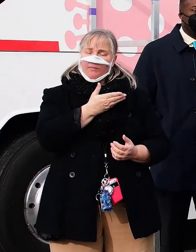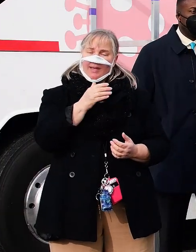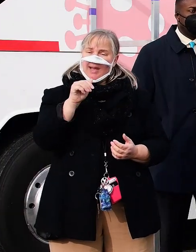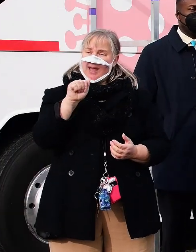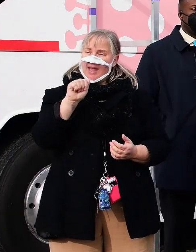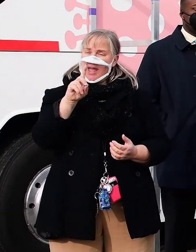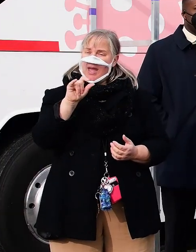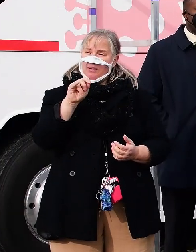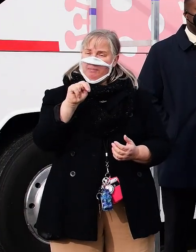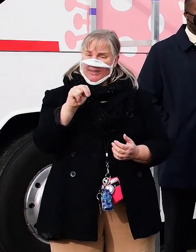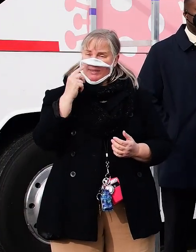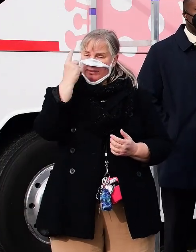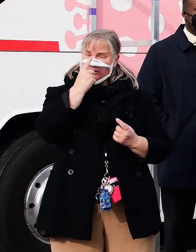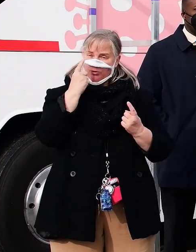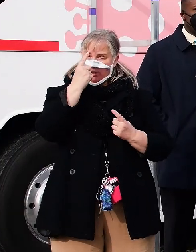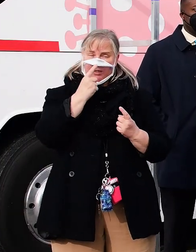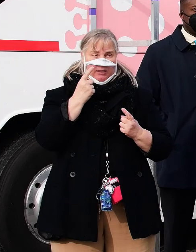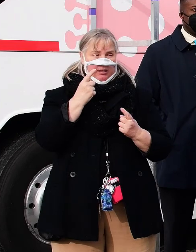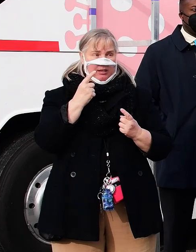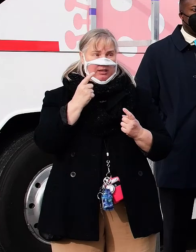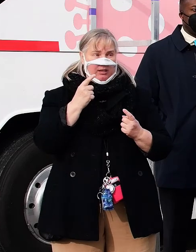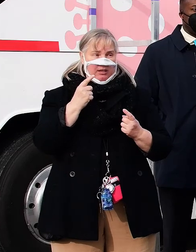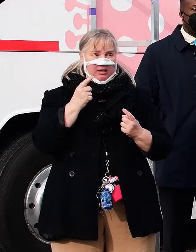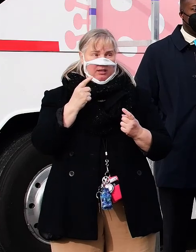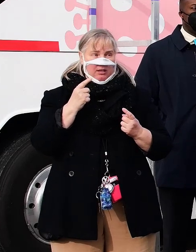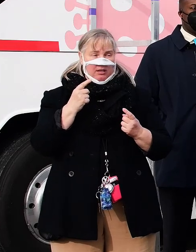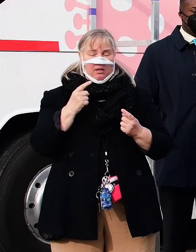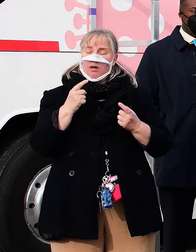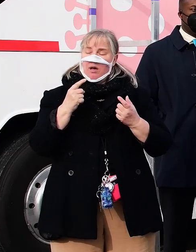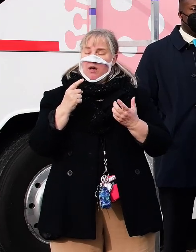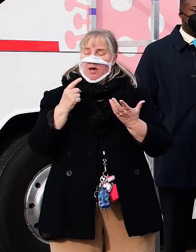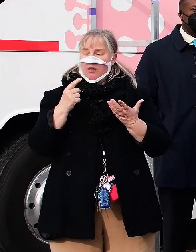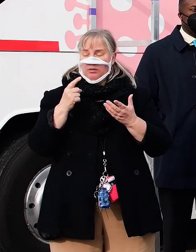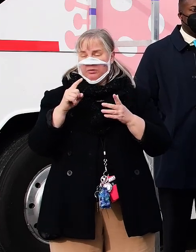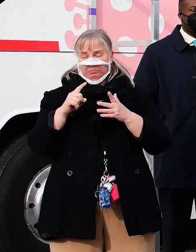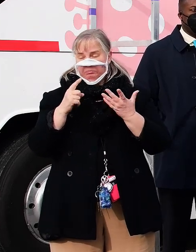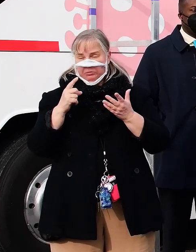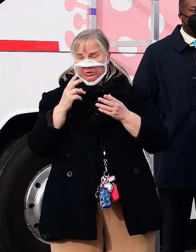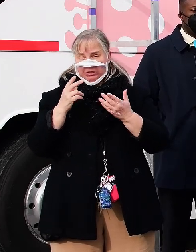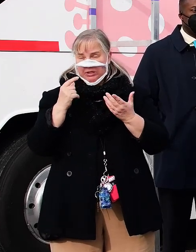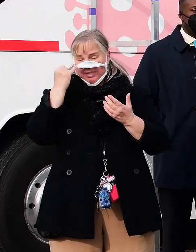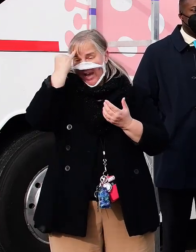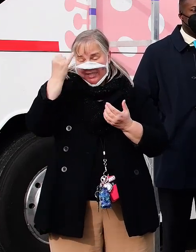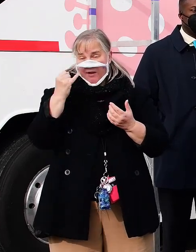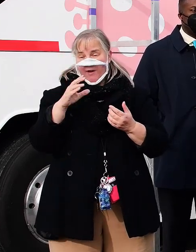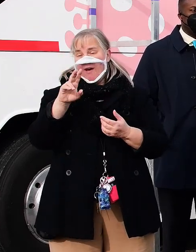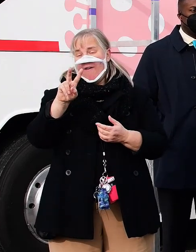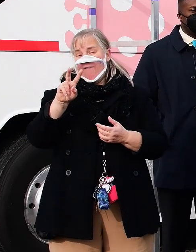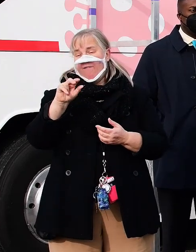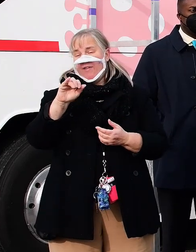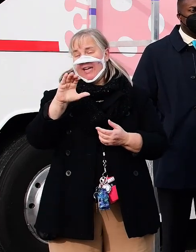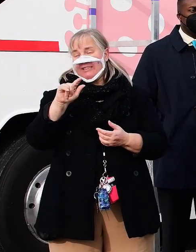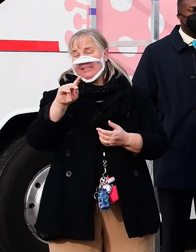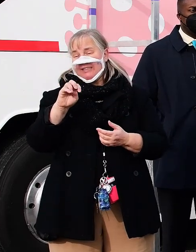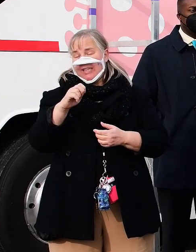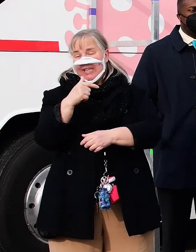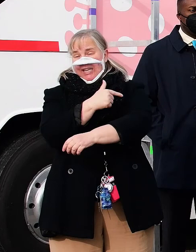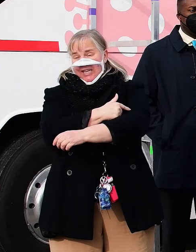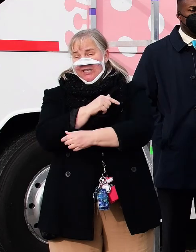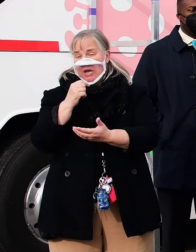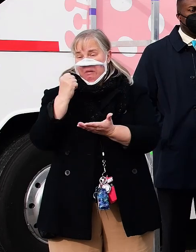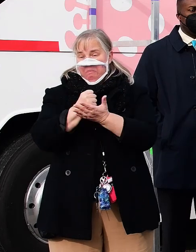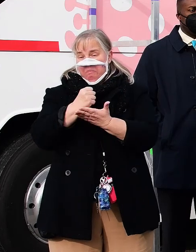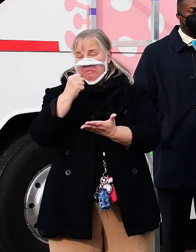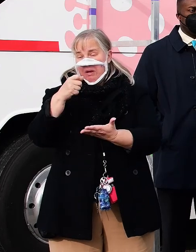is considering entering into the idea of a vaccine passport, and if you're considering adding a booster shot to any sort of